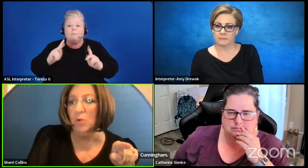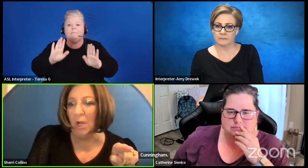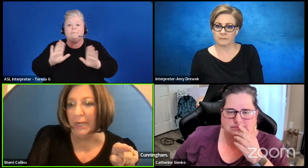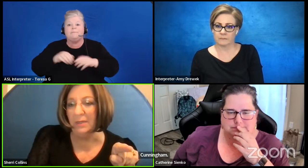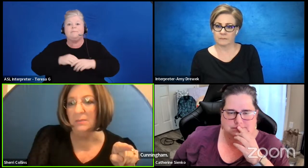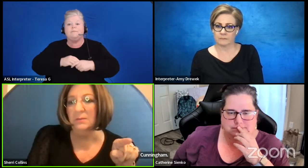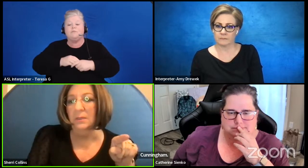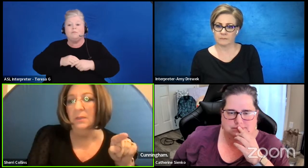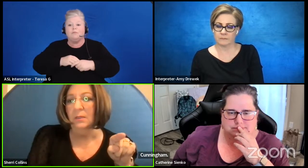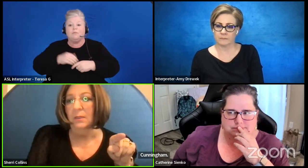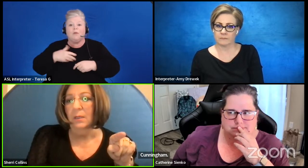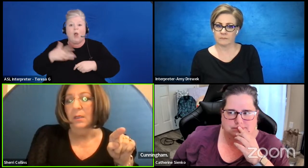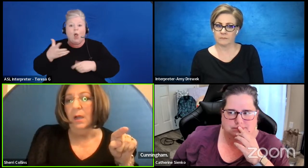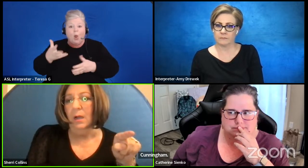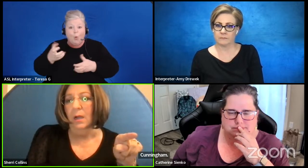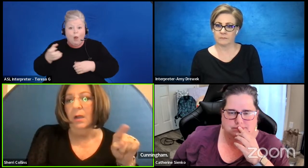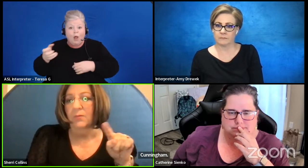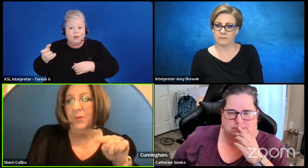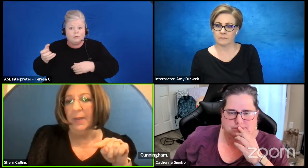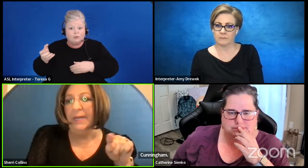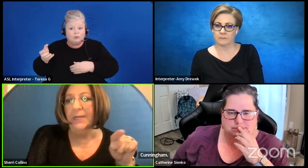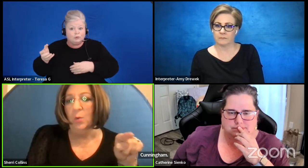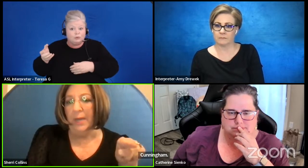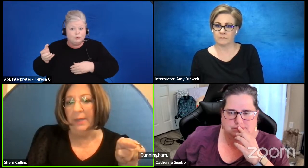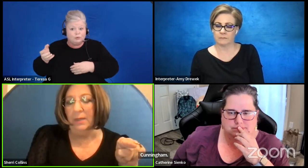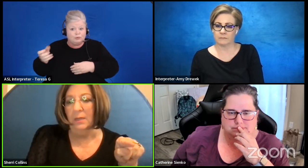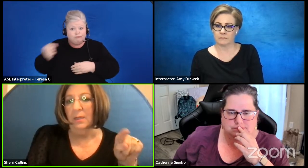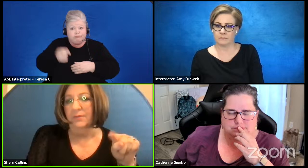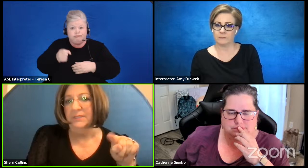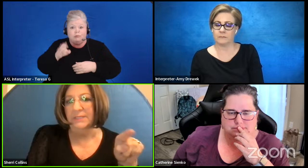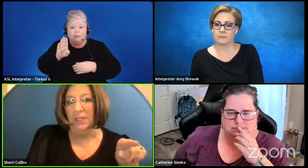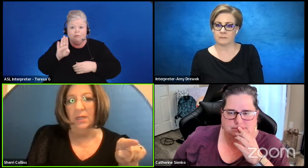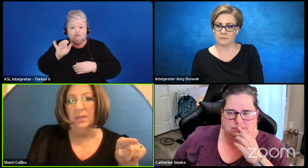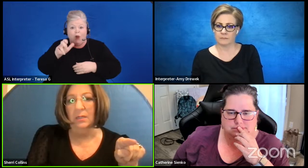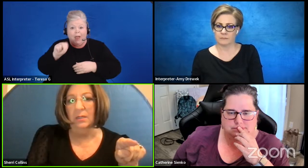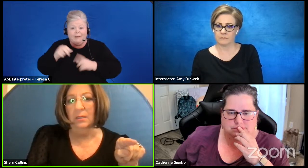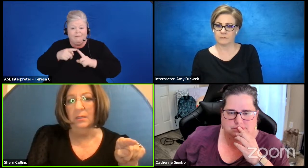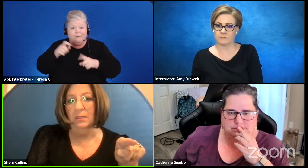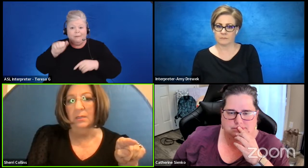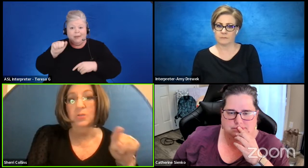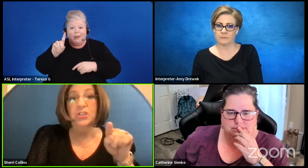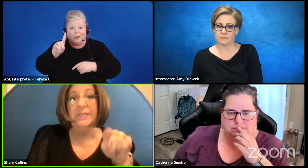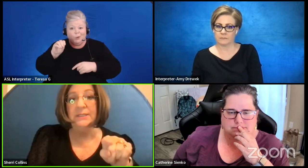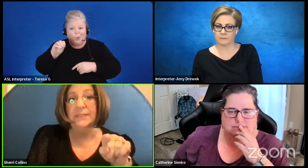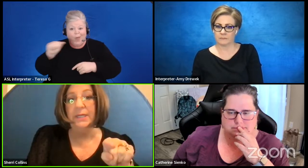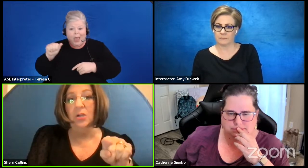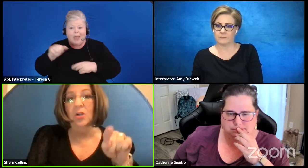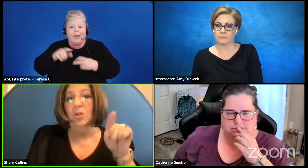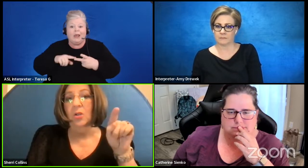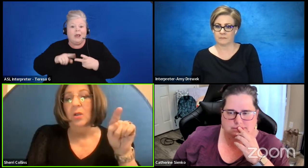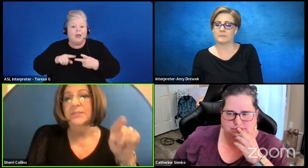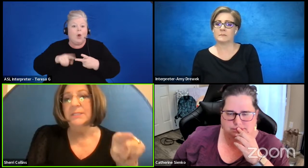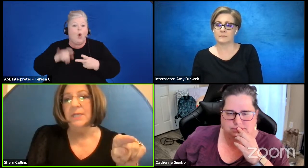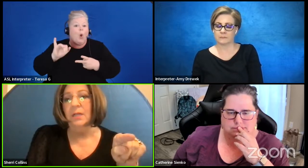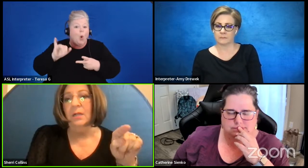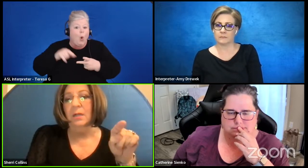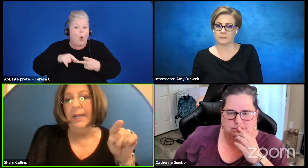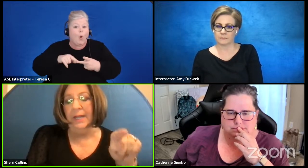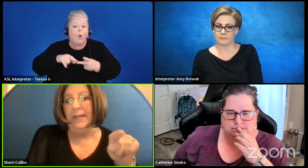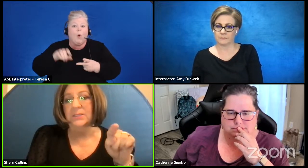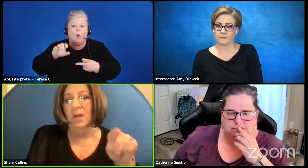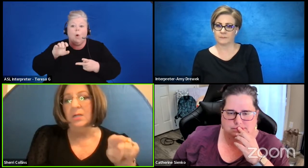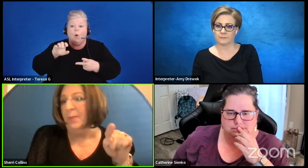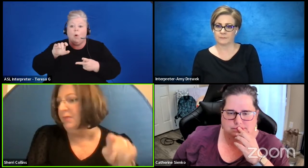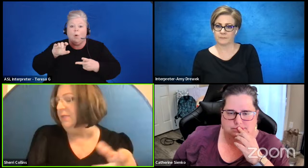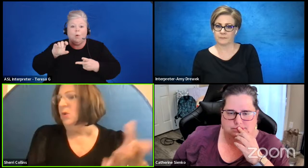bring Brian from ADOA, if Stella, oh, she is here. Stella